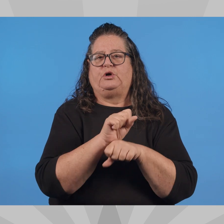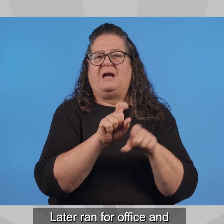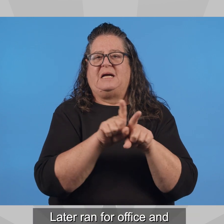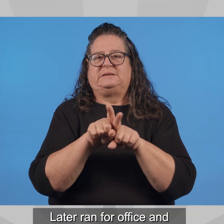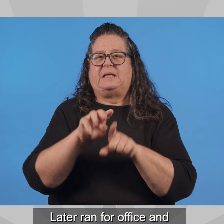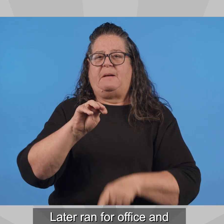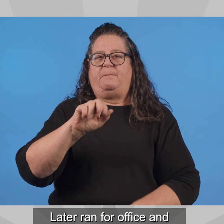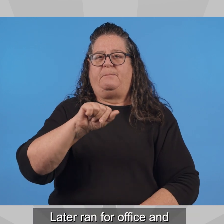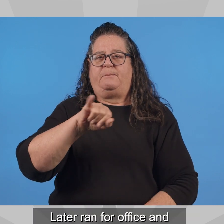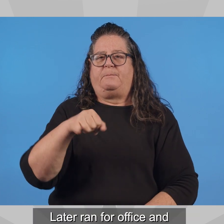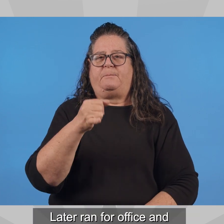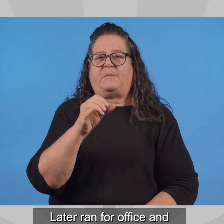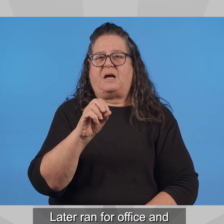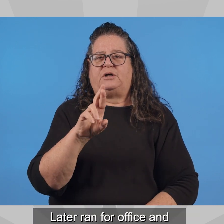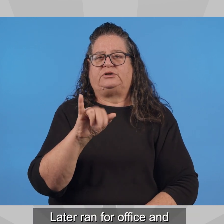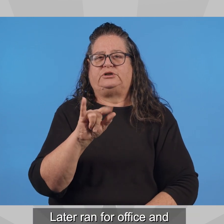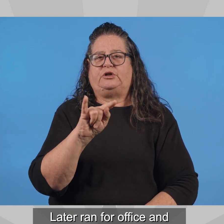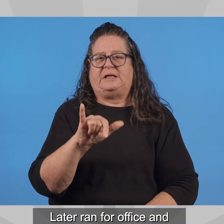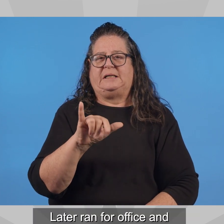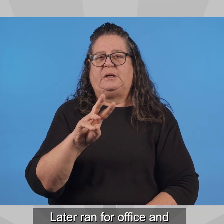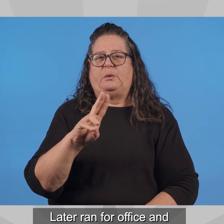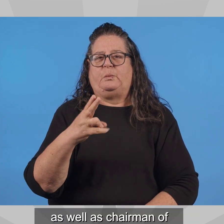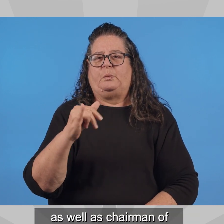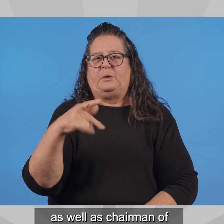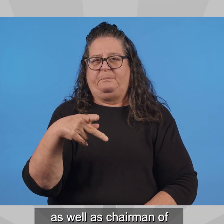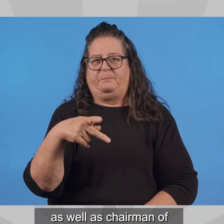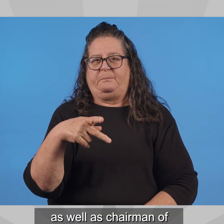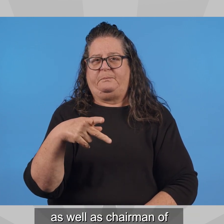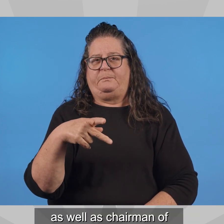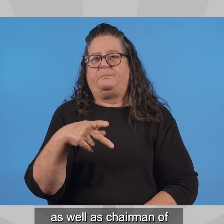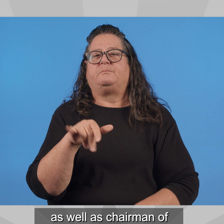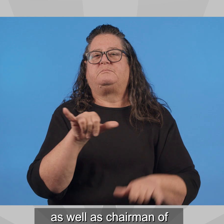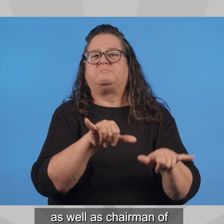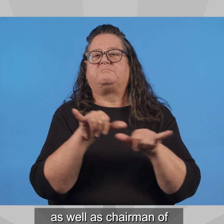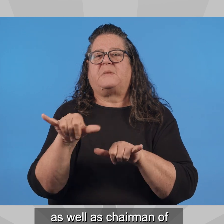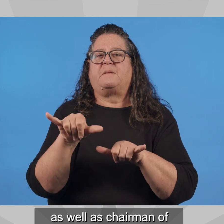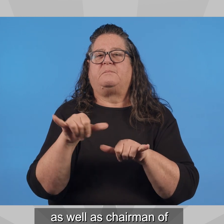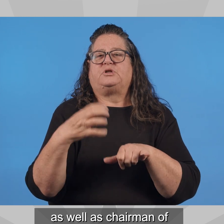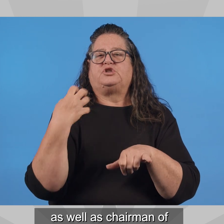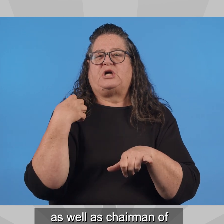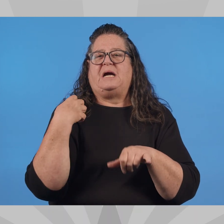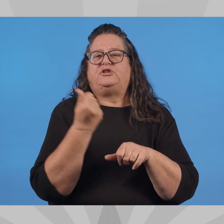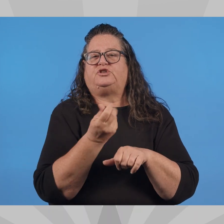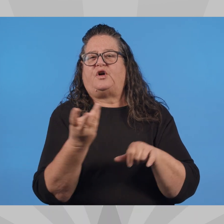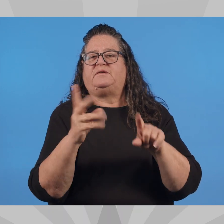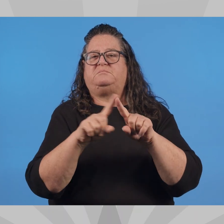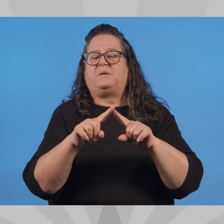Later ran for office and has served as Majority Whip as well as chairman of several critical committees,